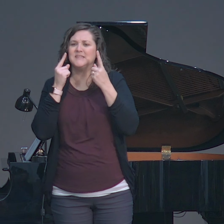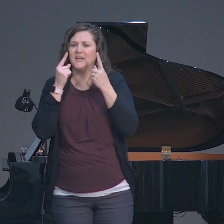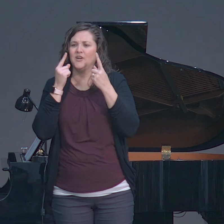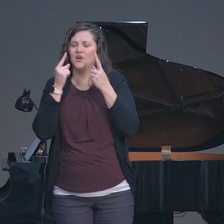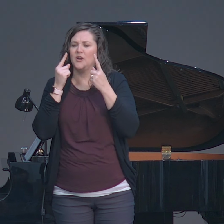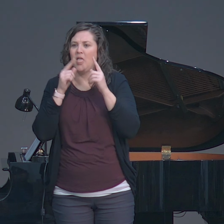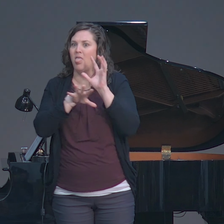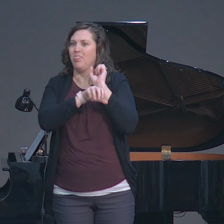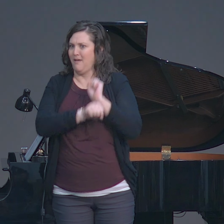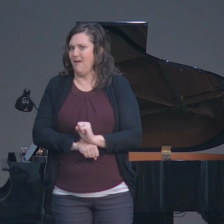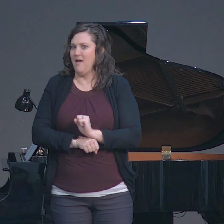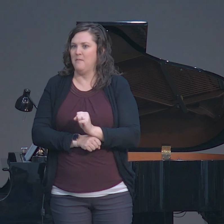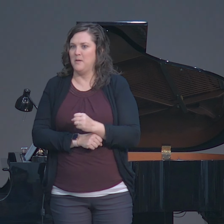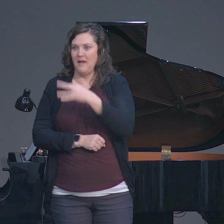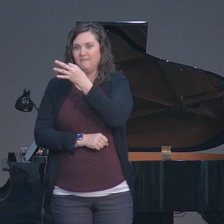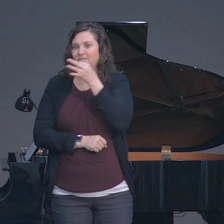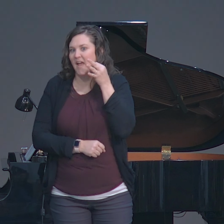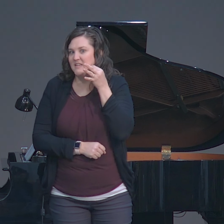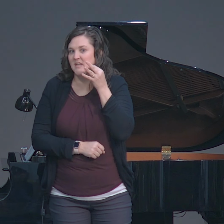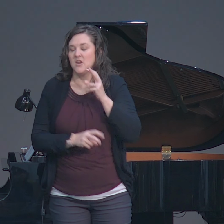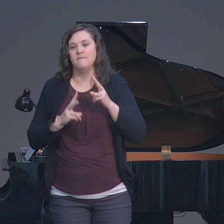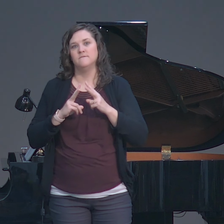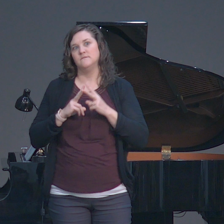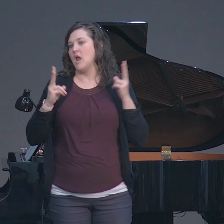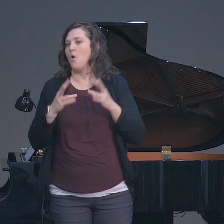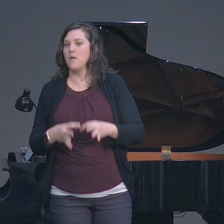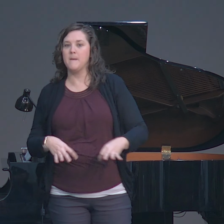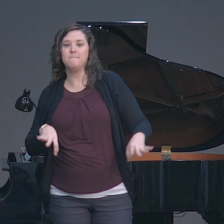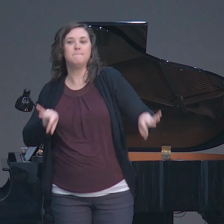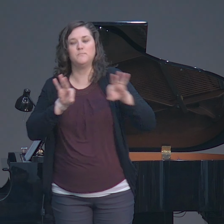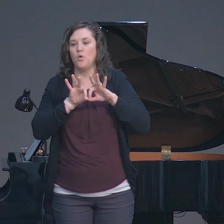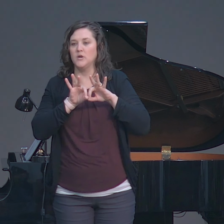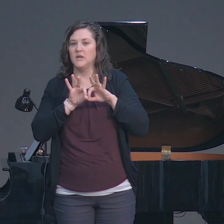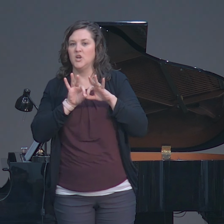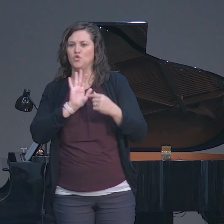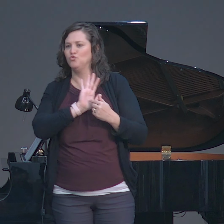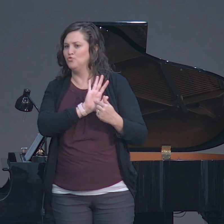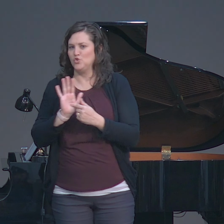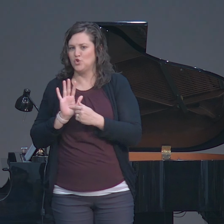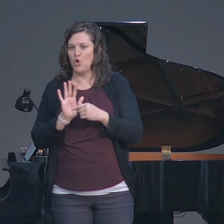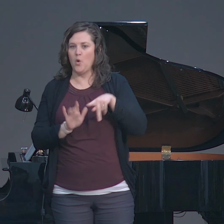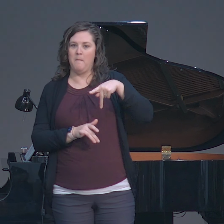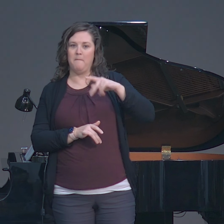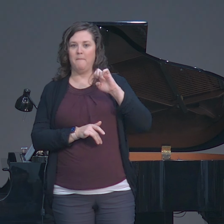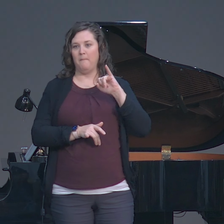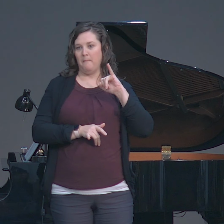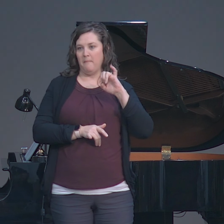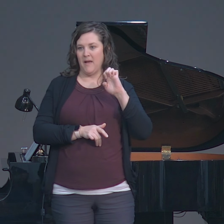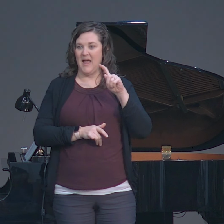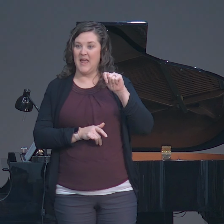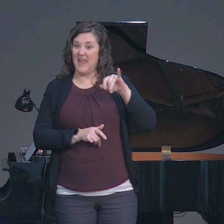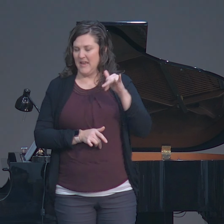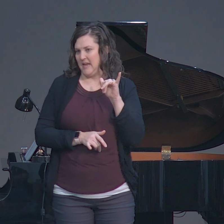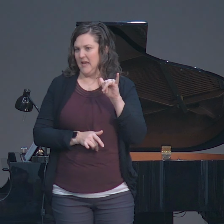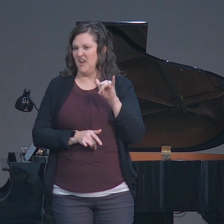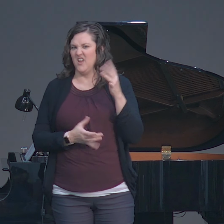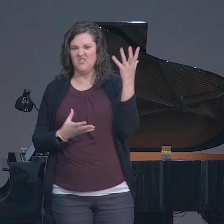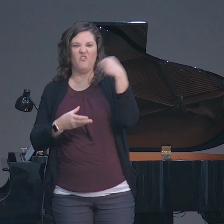fasting a very important act of Jewish piety, a very important part of their